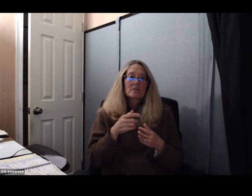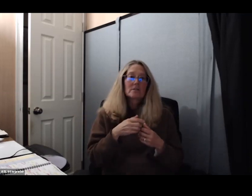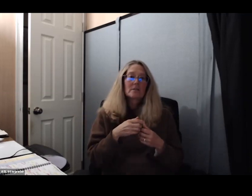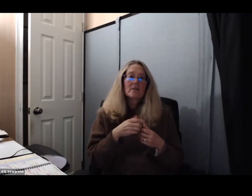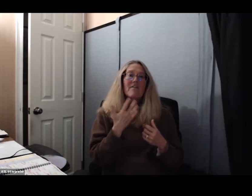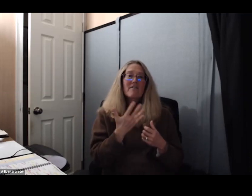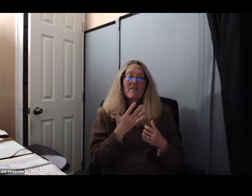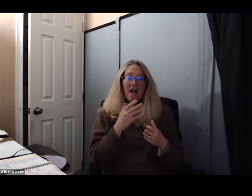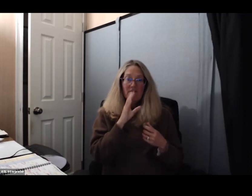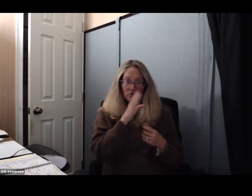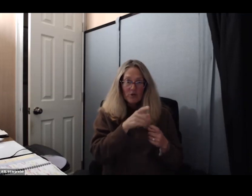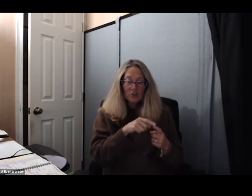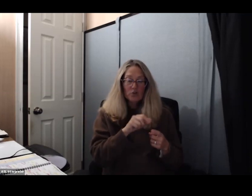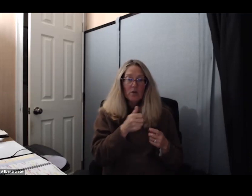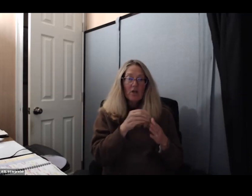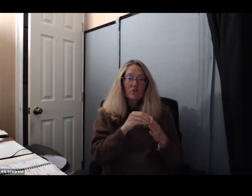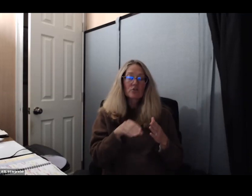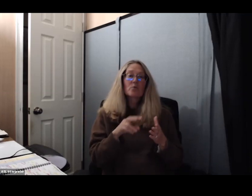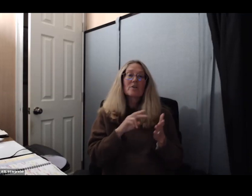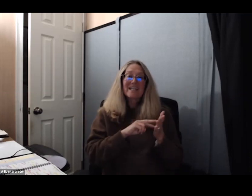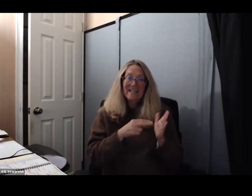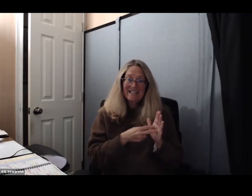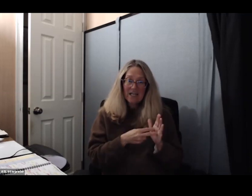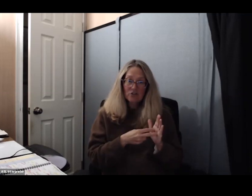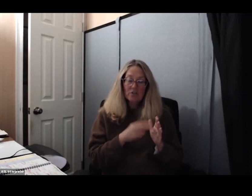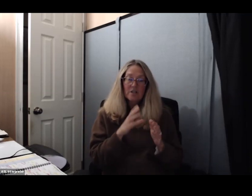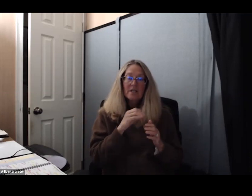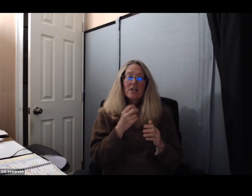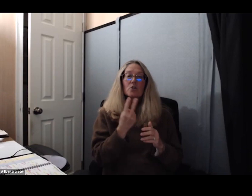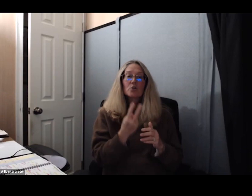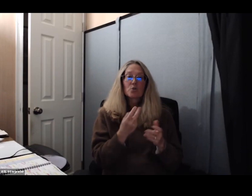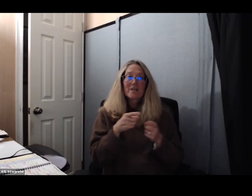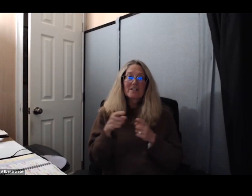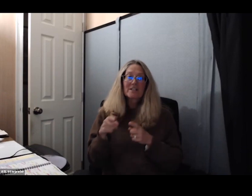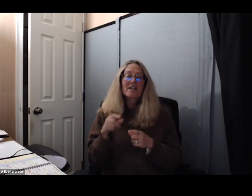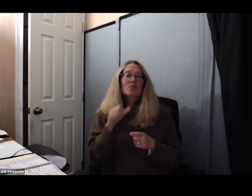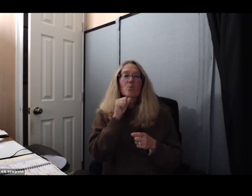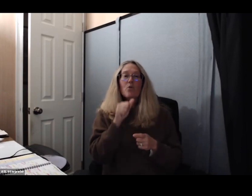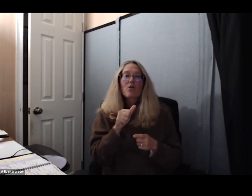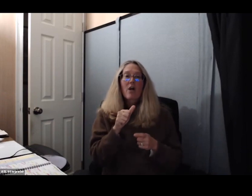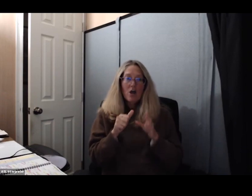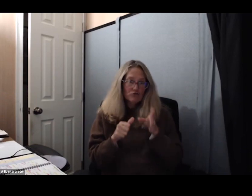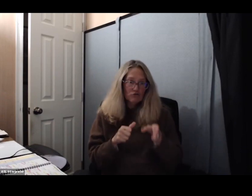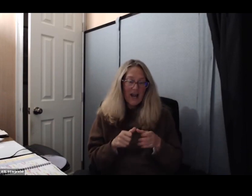were directed towards another student intentionally, and 2 of those incidents were indirect.